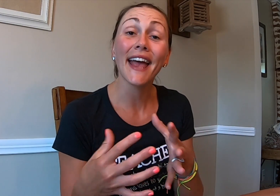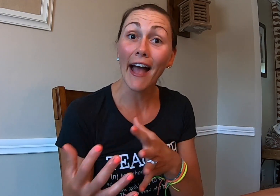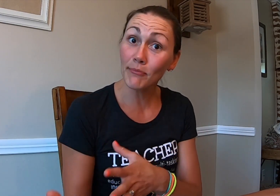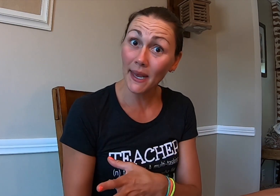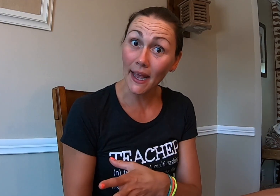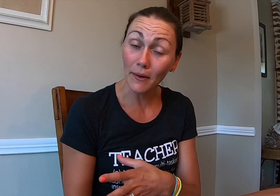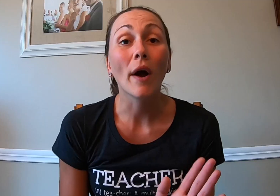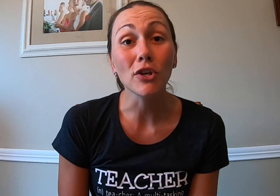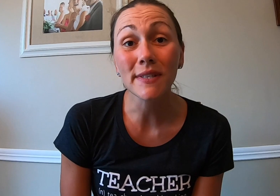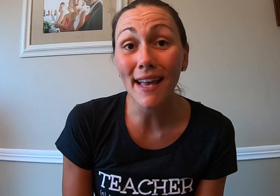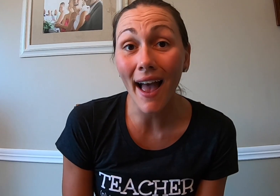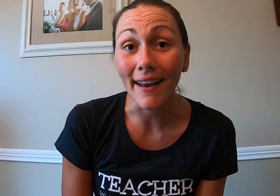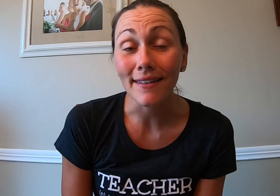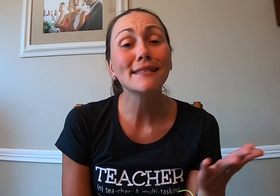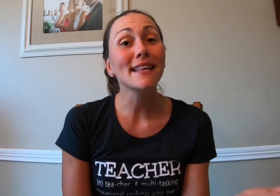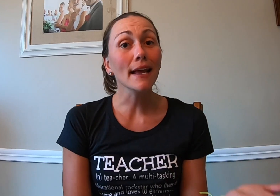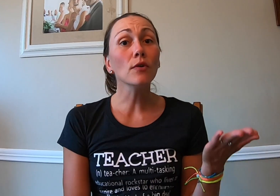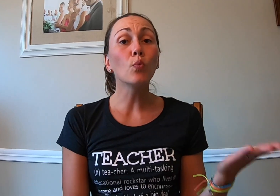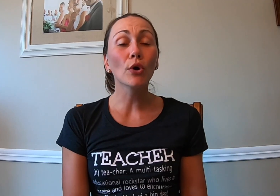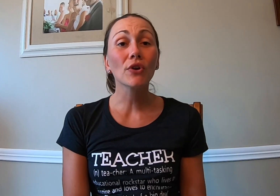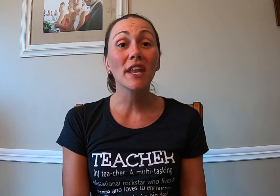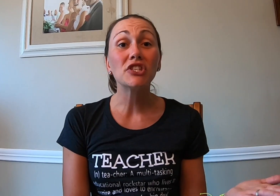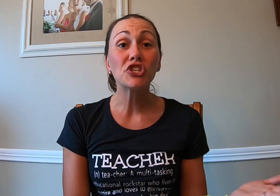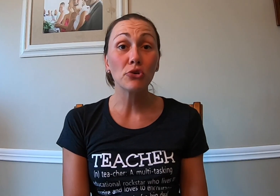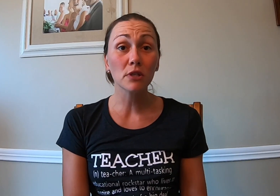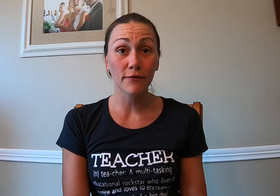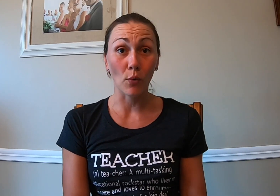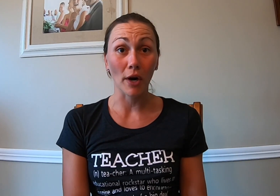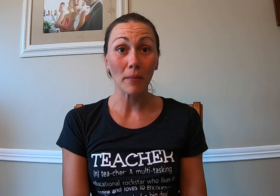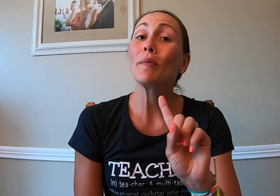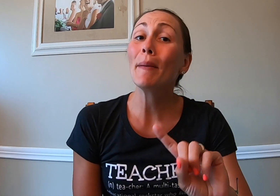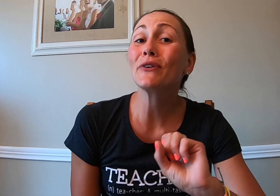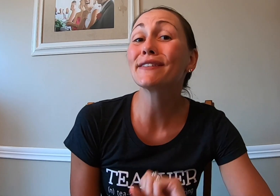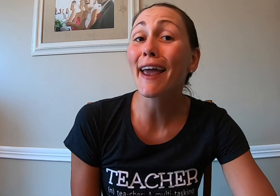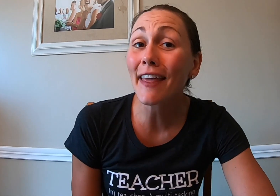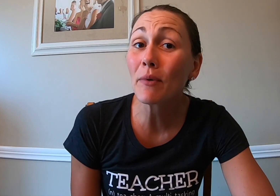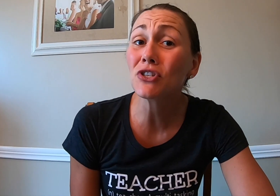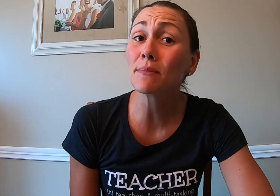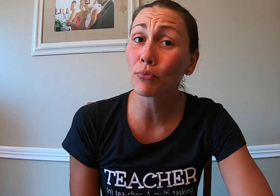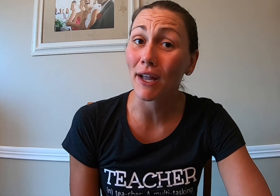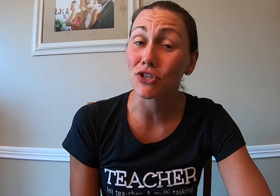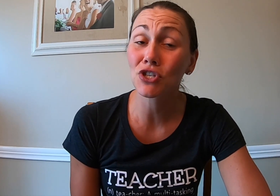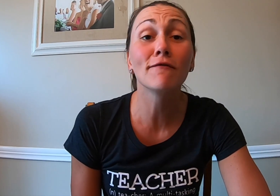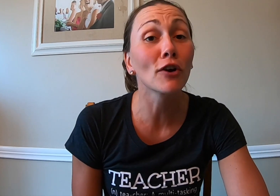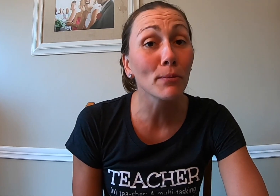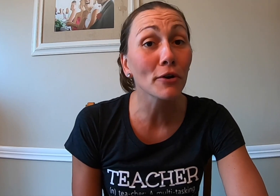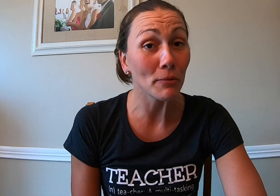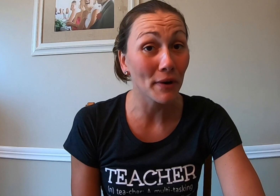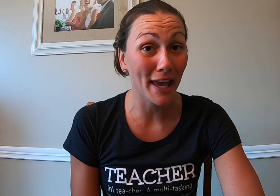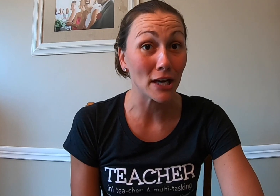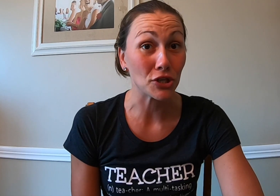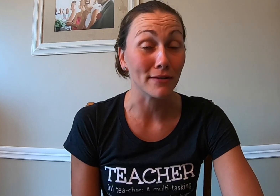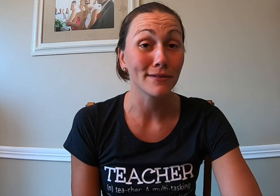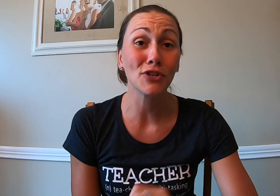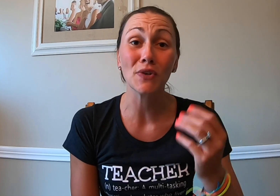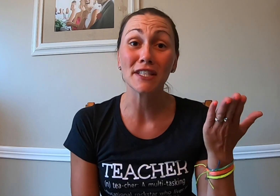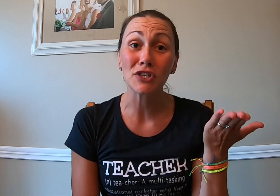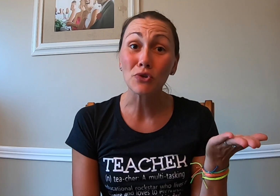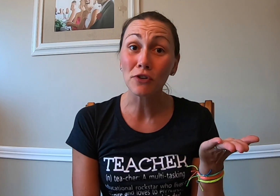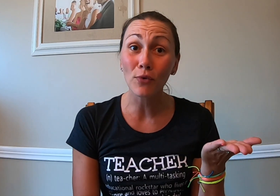have meaning. When you sign, say the word that it's used for. Remember, sign language is a bridge to verbal communication, so you need to use your